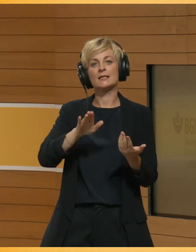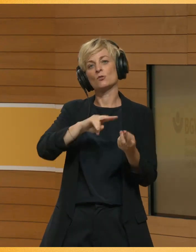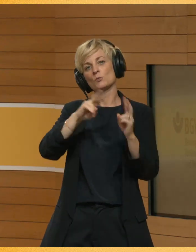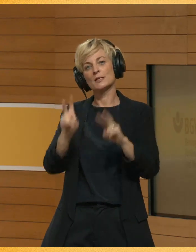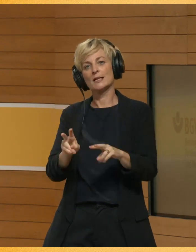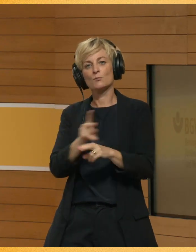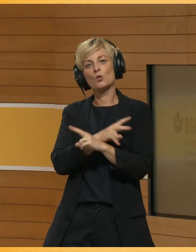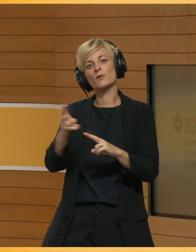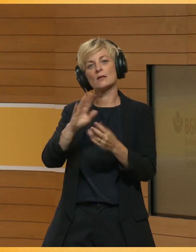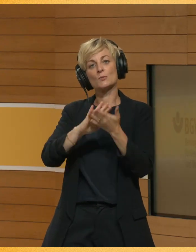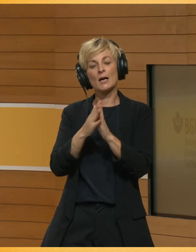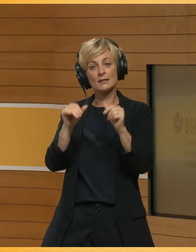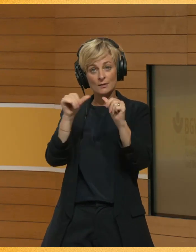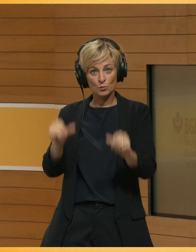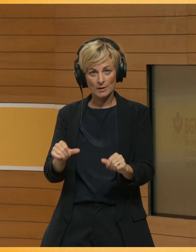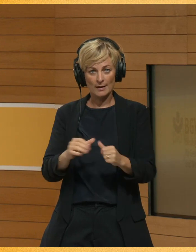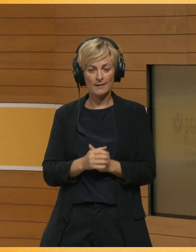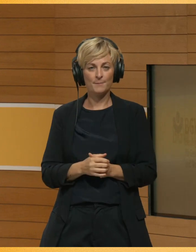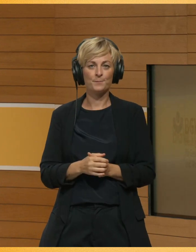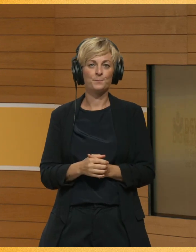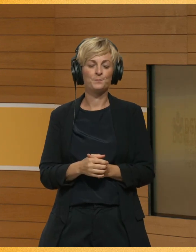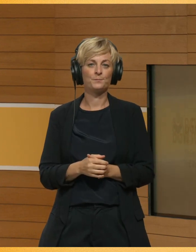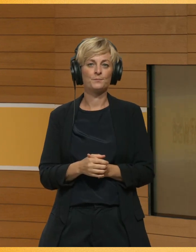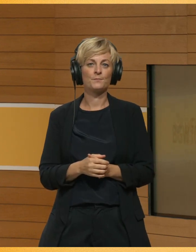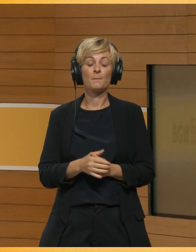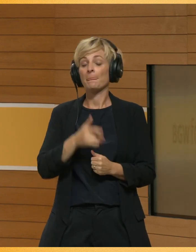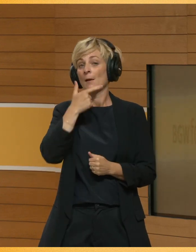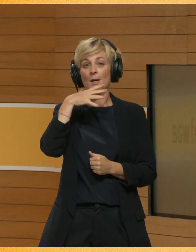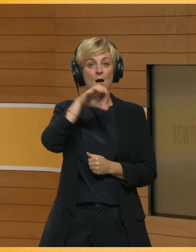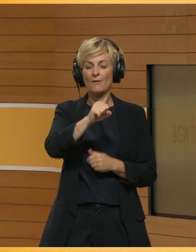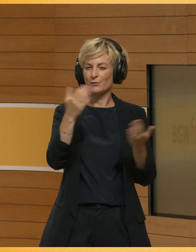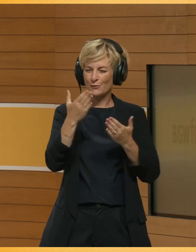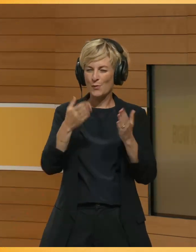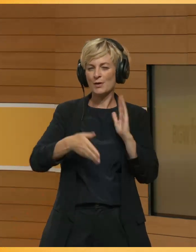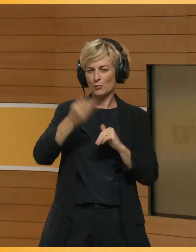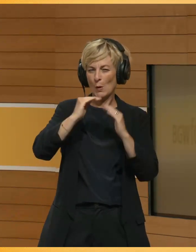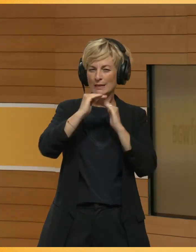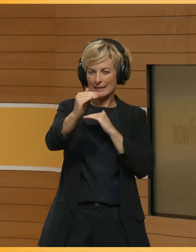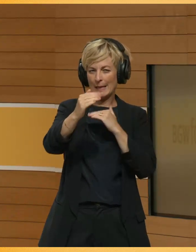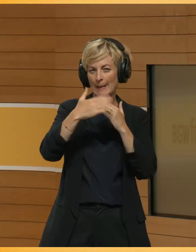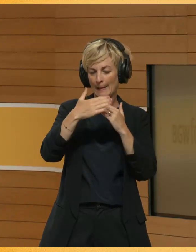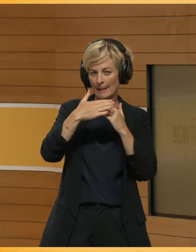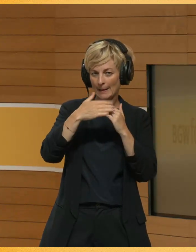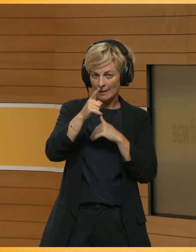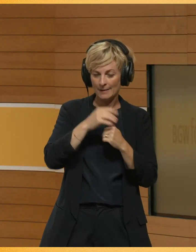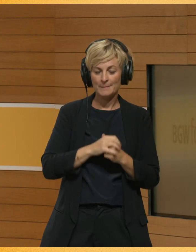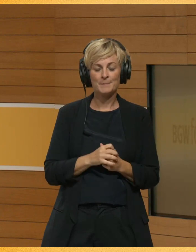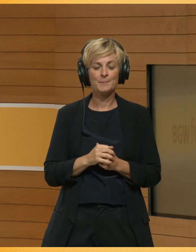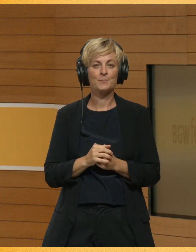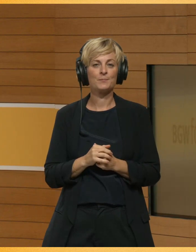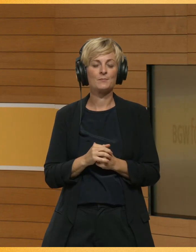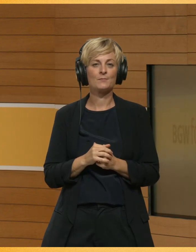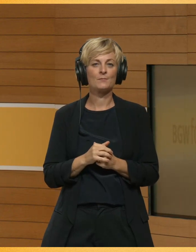Because Bremerhaven is near the North Sea, and so we developed a